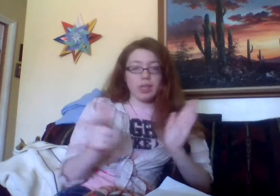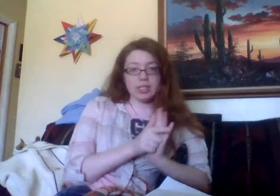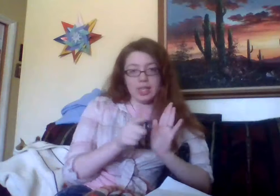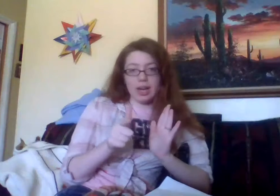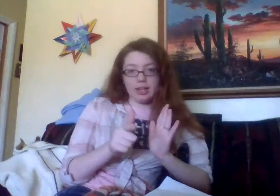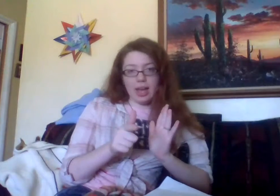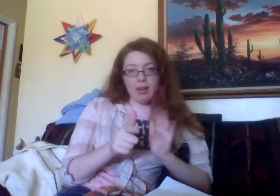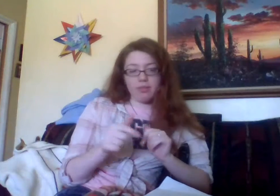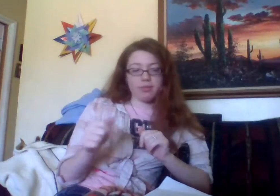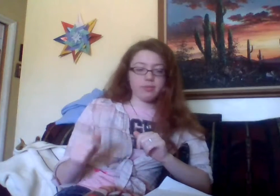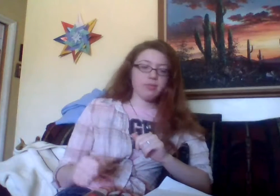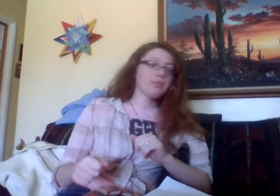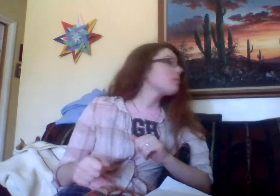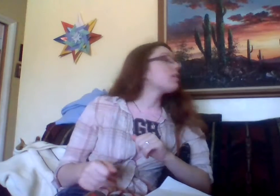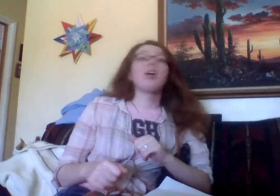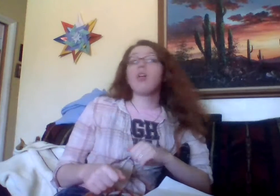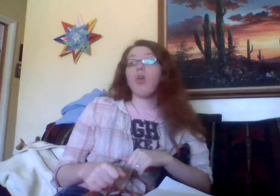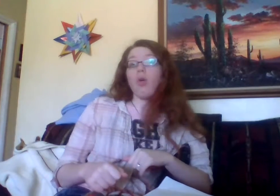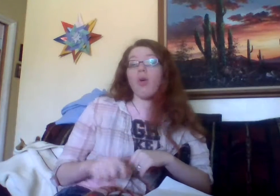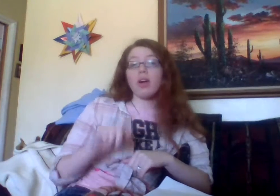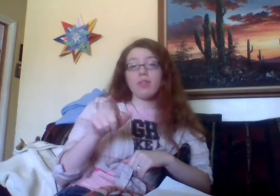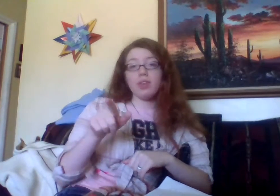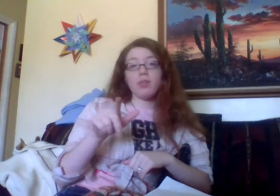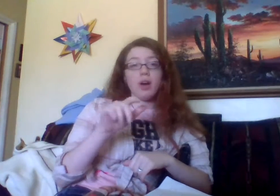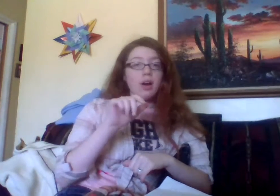smoking's not allowed. Or if you are